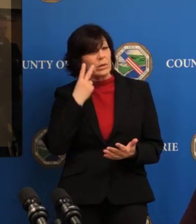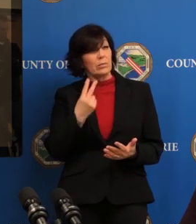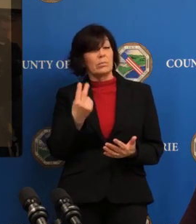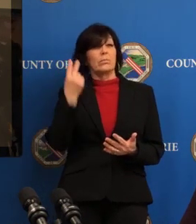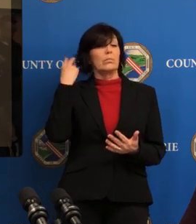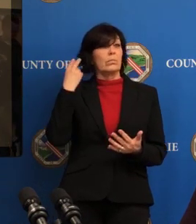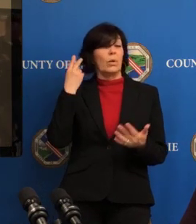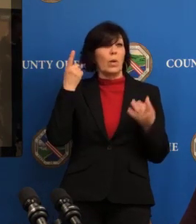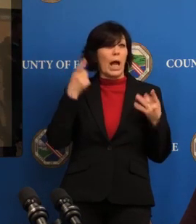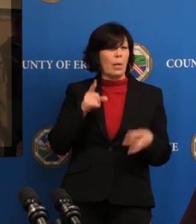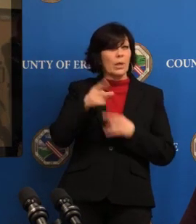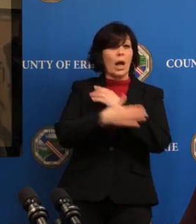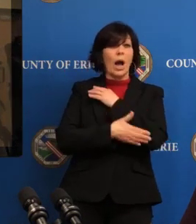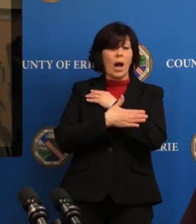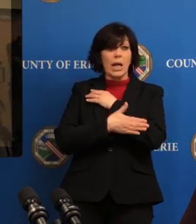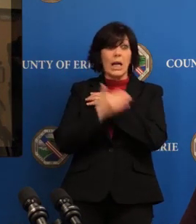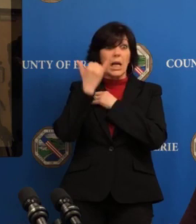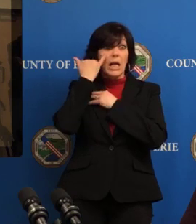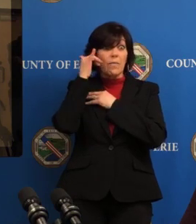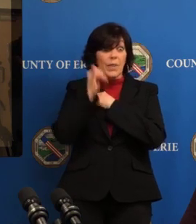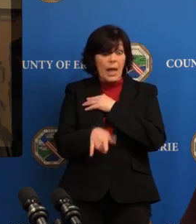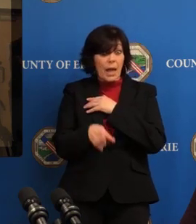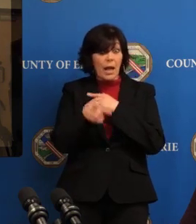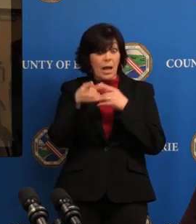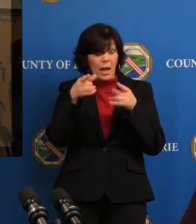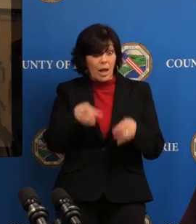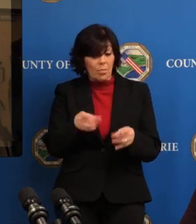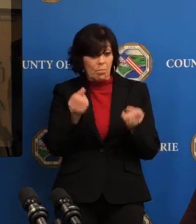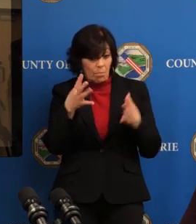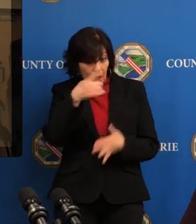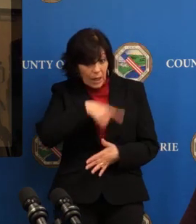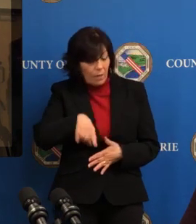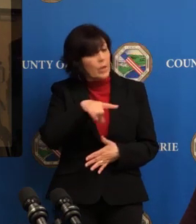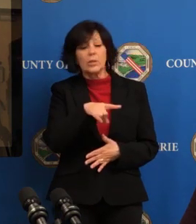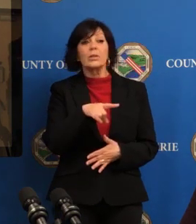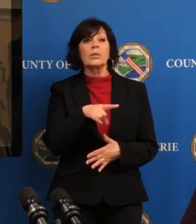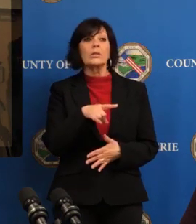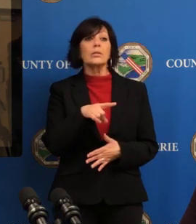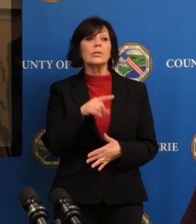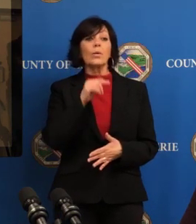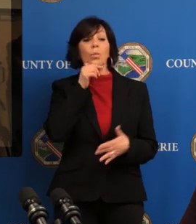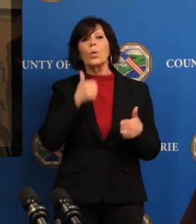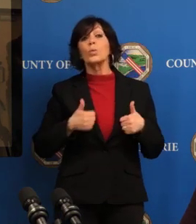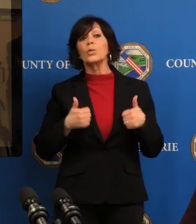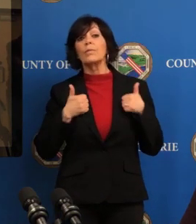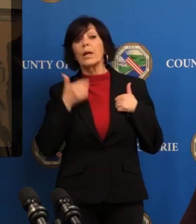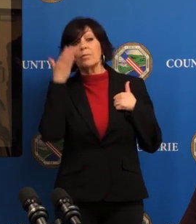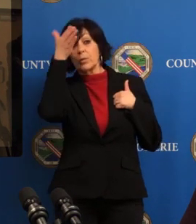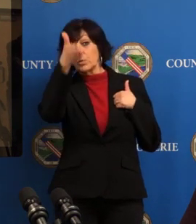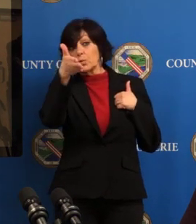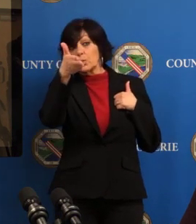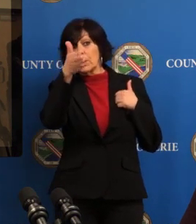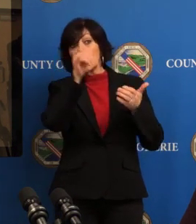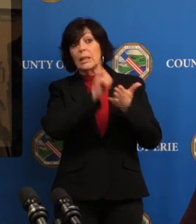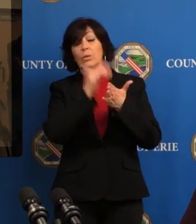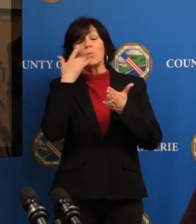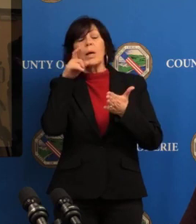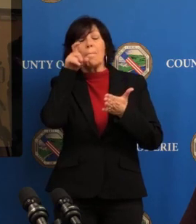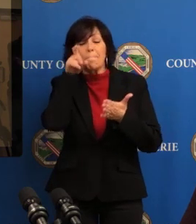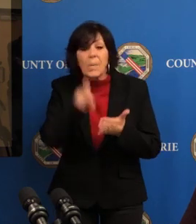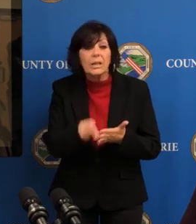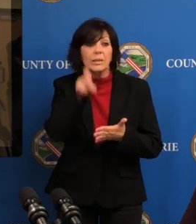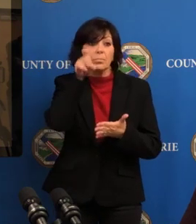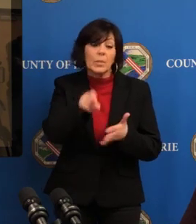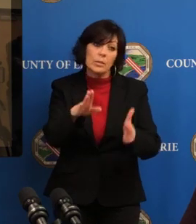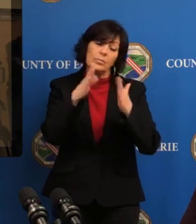back then, because if that's the case, there's a lot of us that are here today that won't be here in the future. That's why we need to do everything